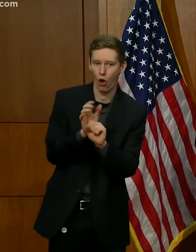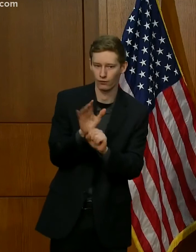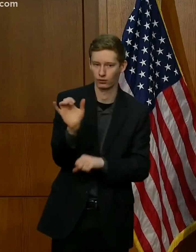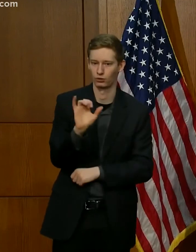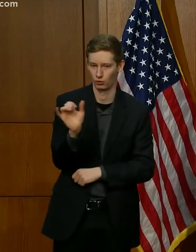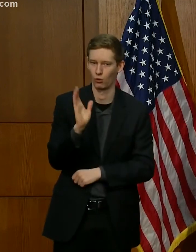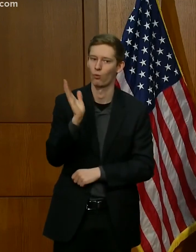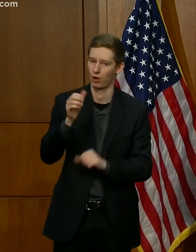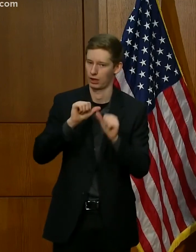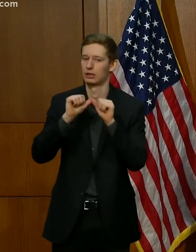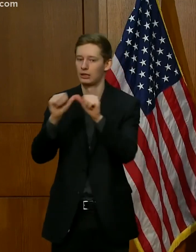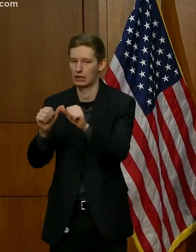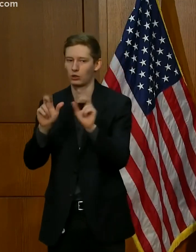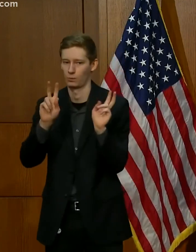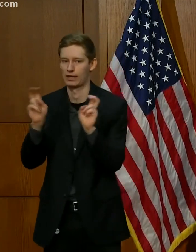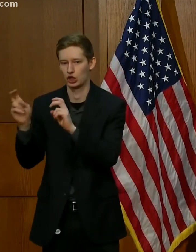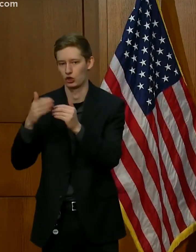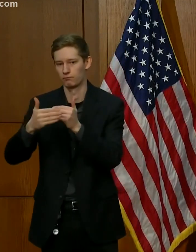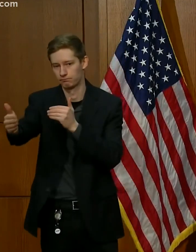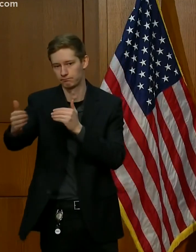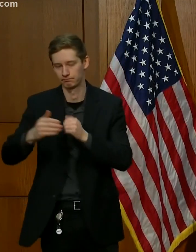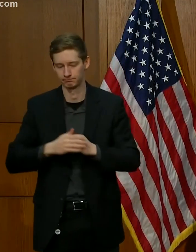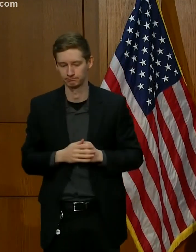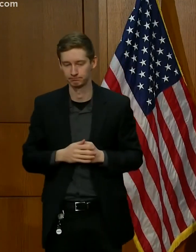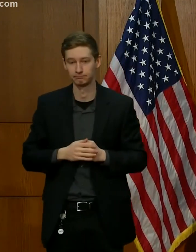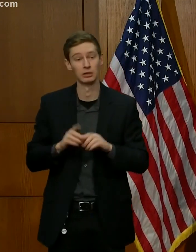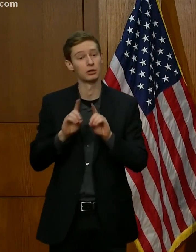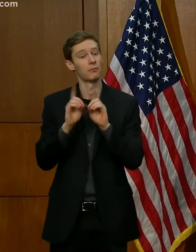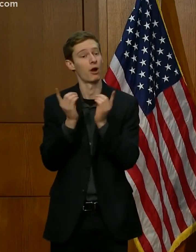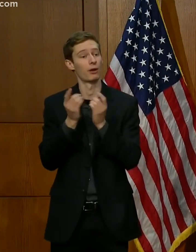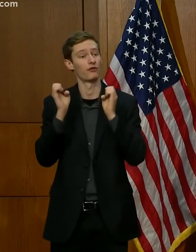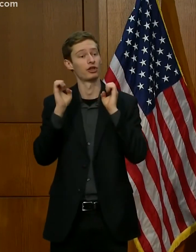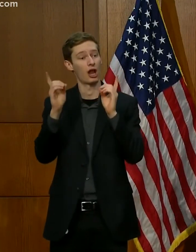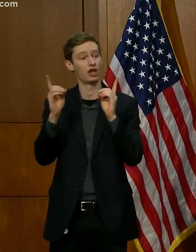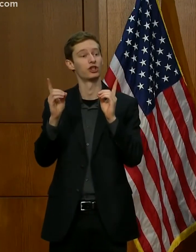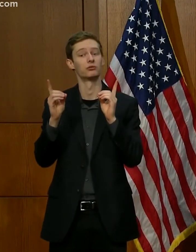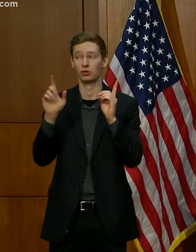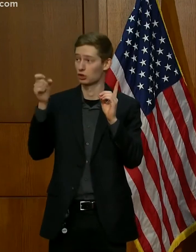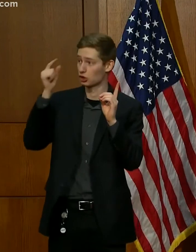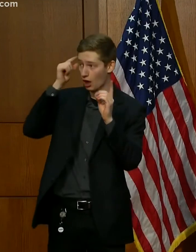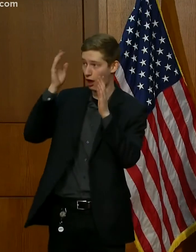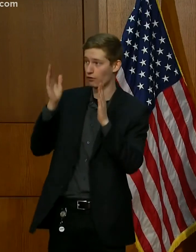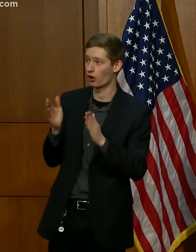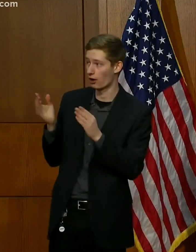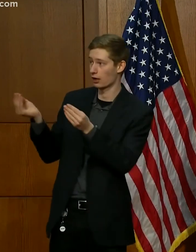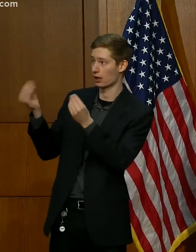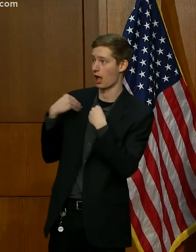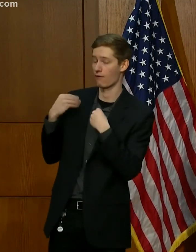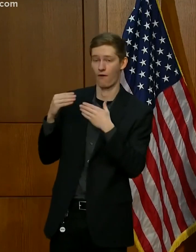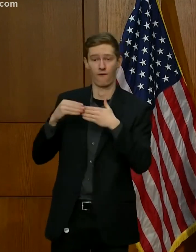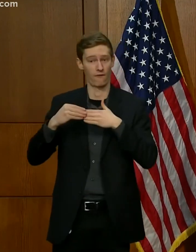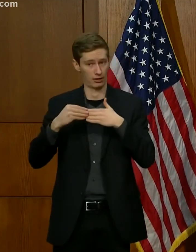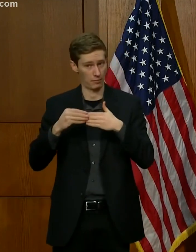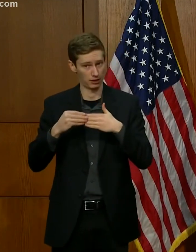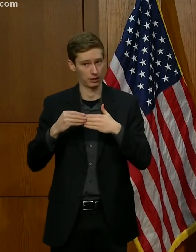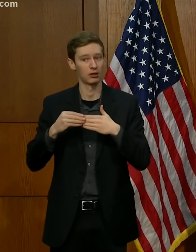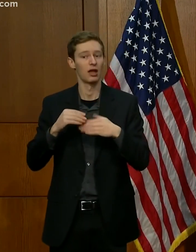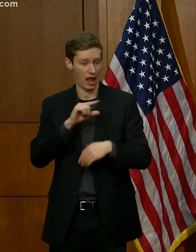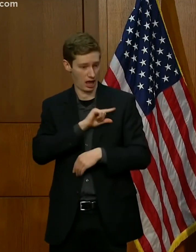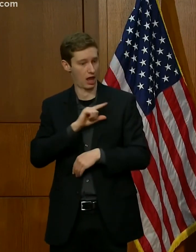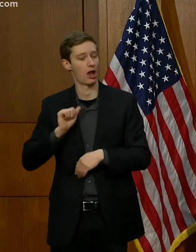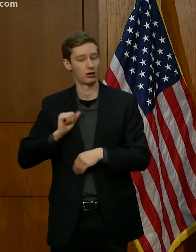will continue to be. The department has been given flexibility by the governor and the General Assembly to issue waivers of